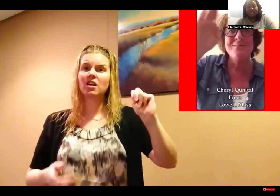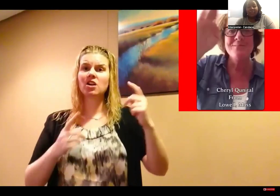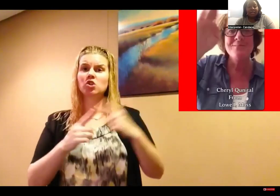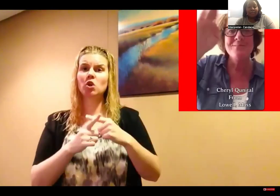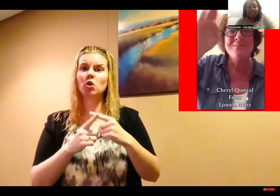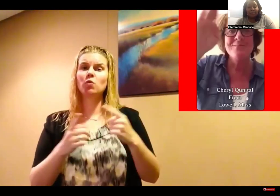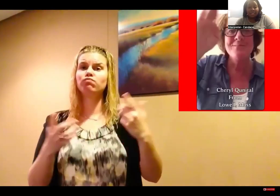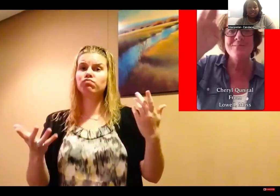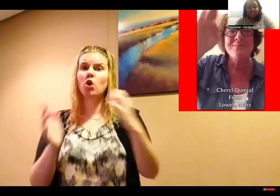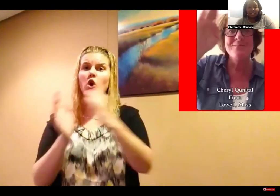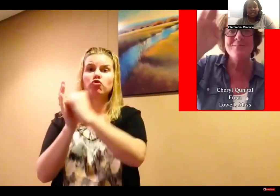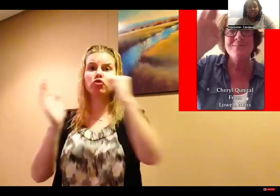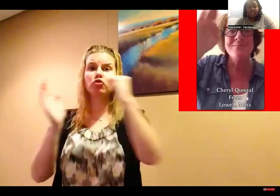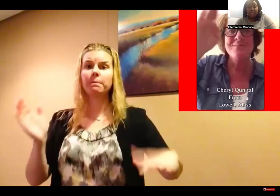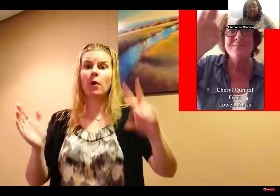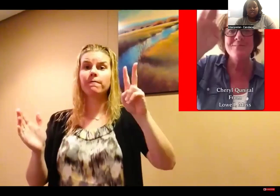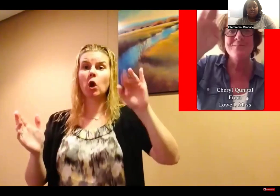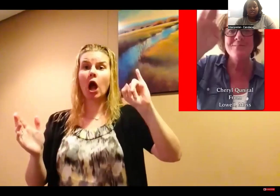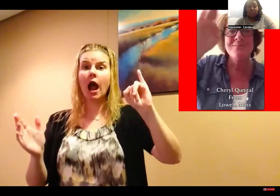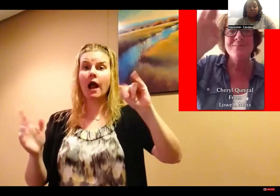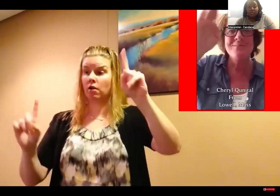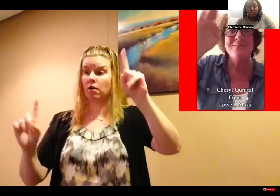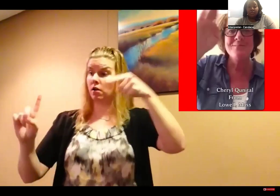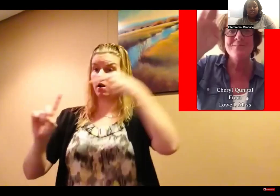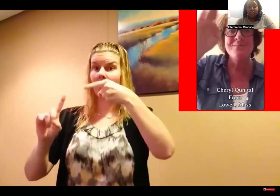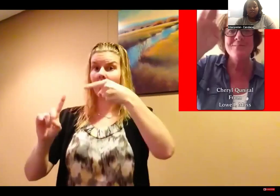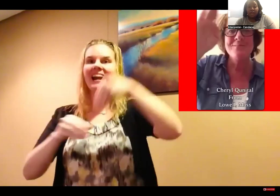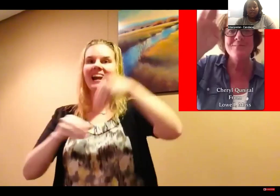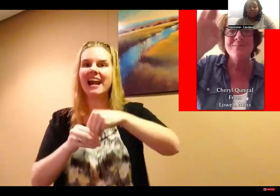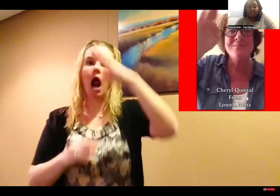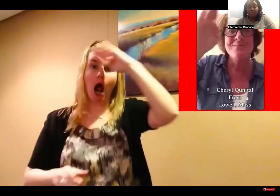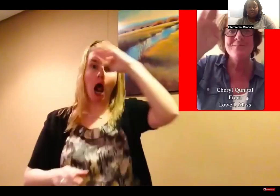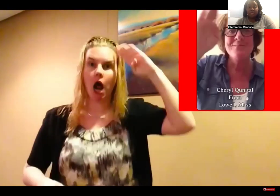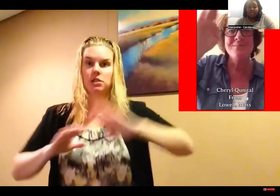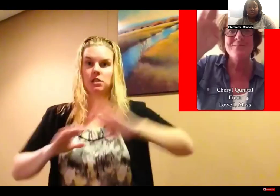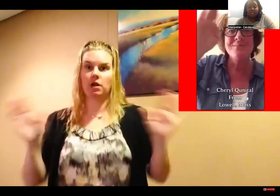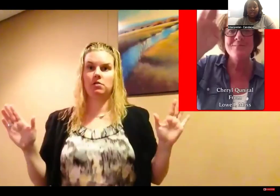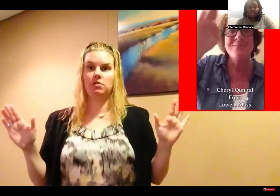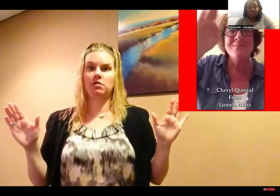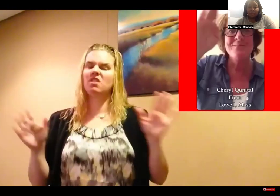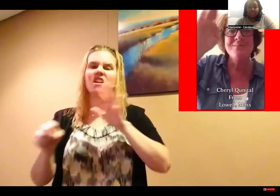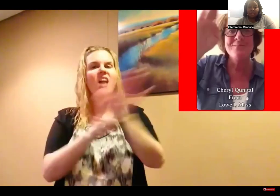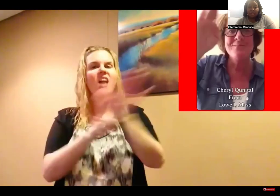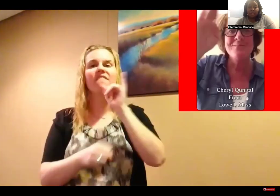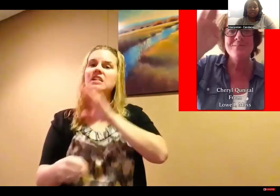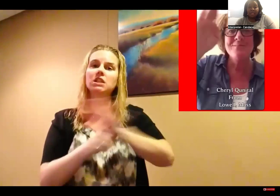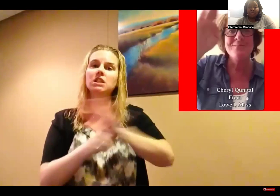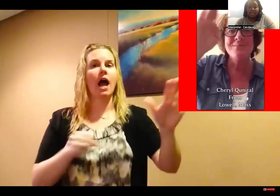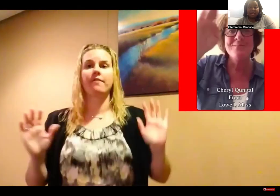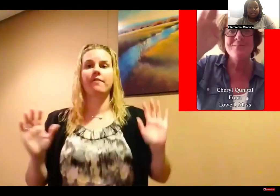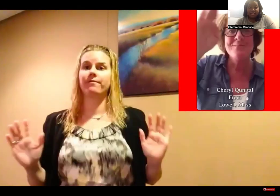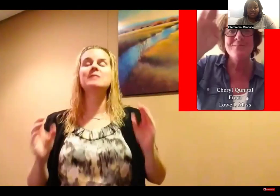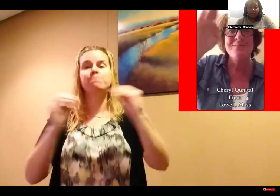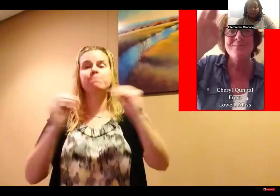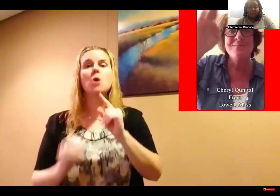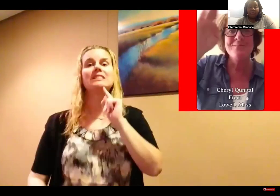I was thinking, why not make a petition to remove VRI machines in the hospitals? It's